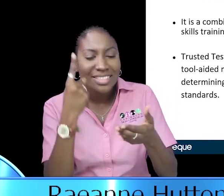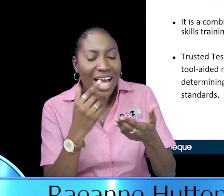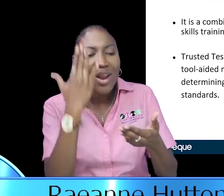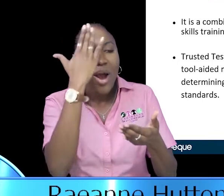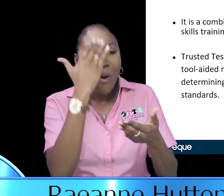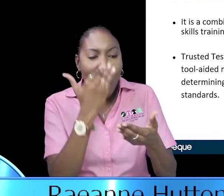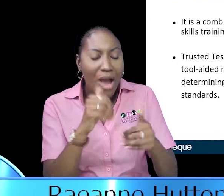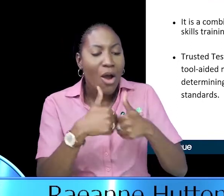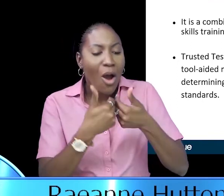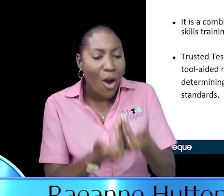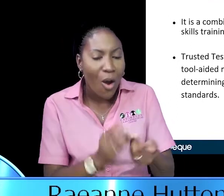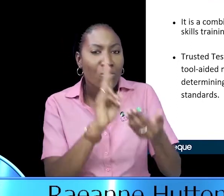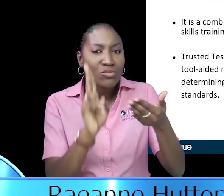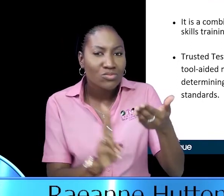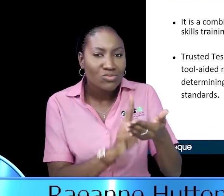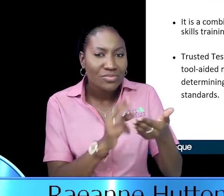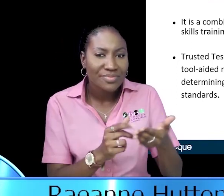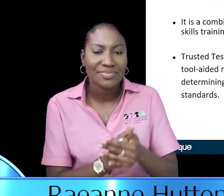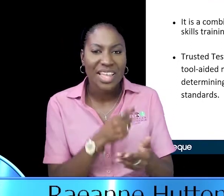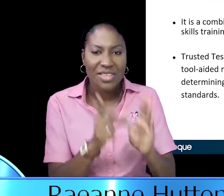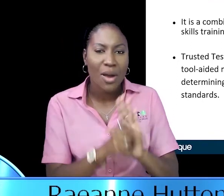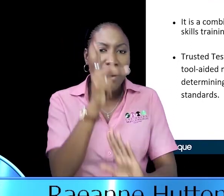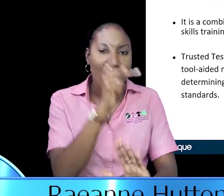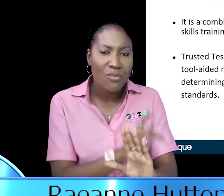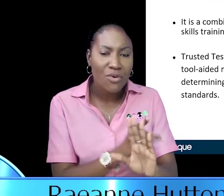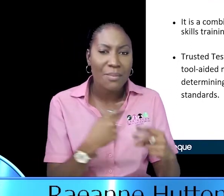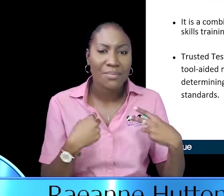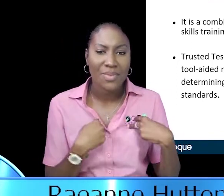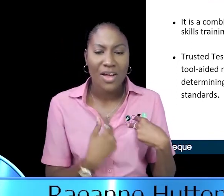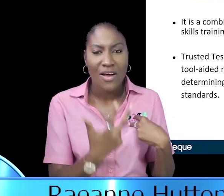did they get their answers on this test report?